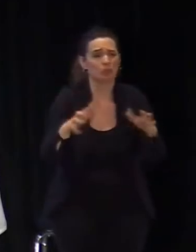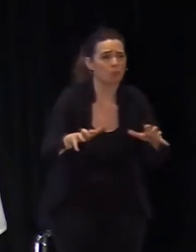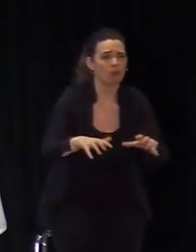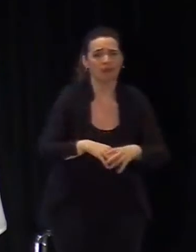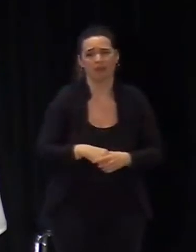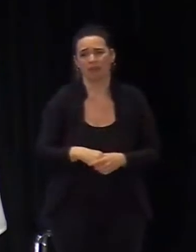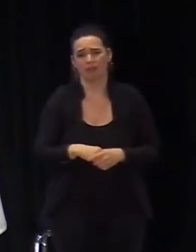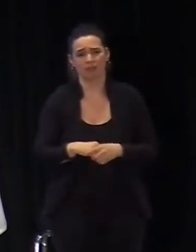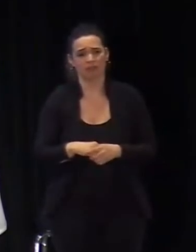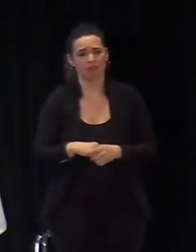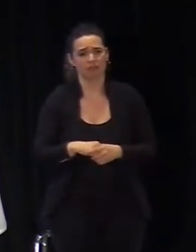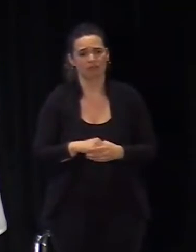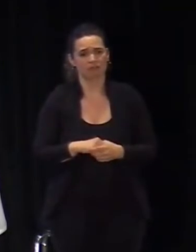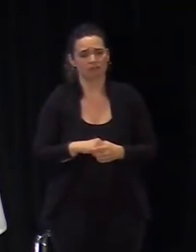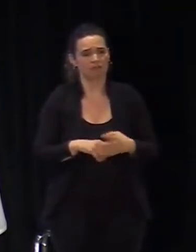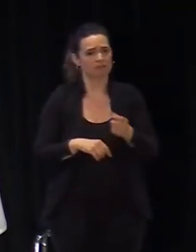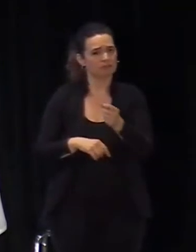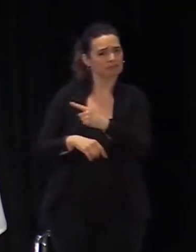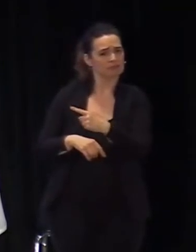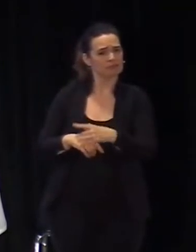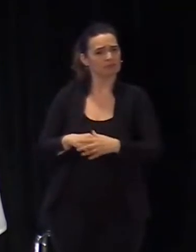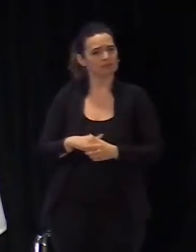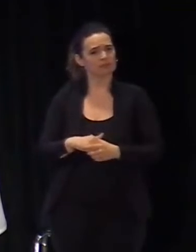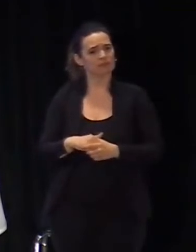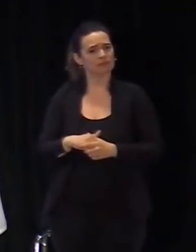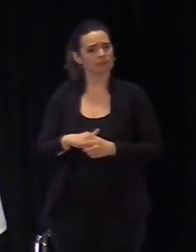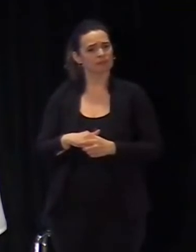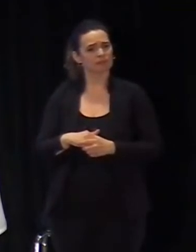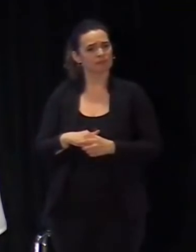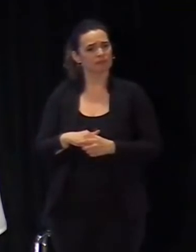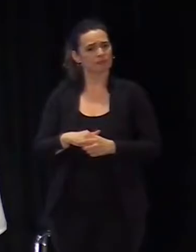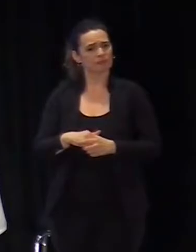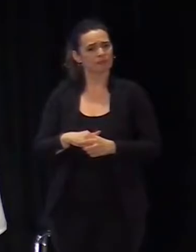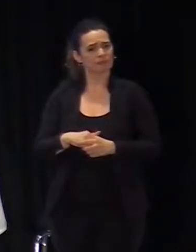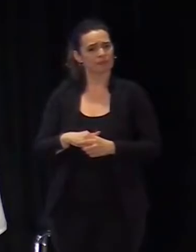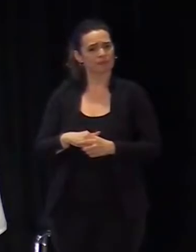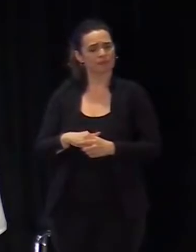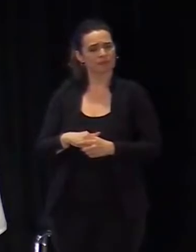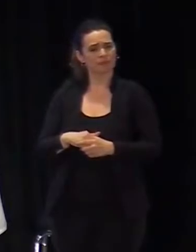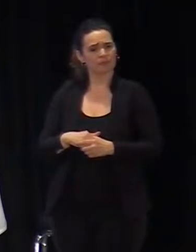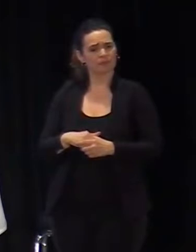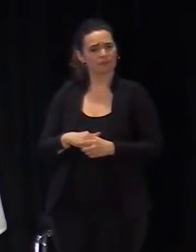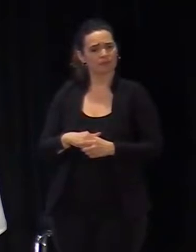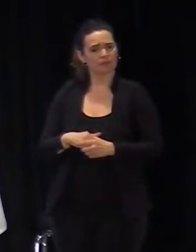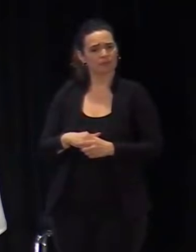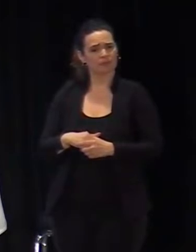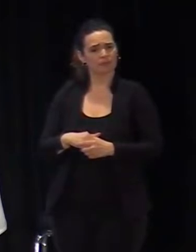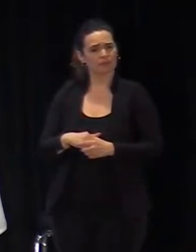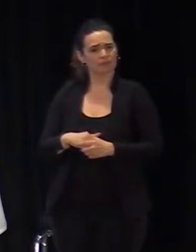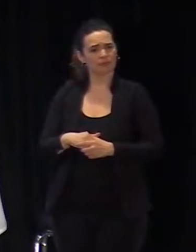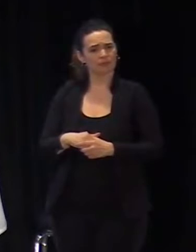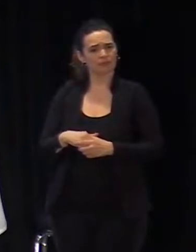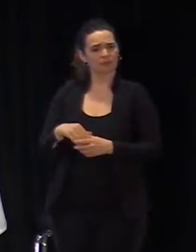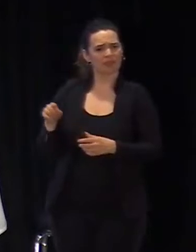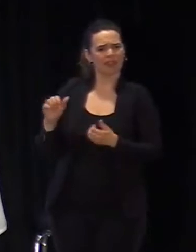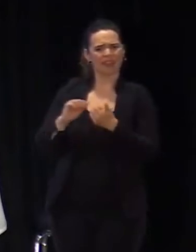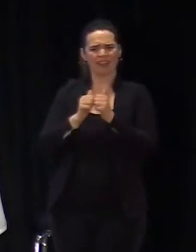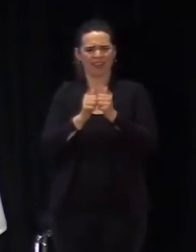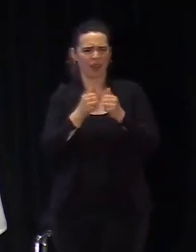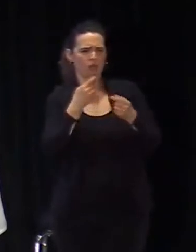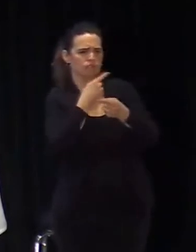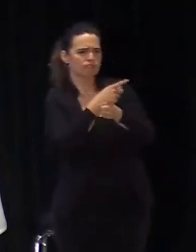How soon before it was announced to the public were you guys aware that this eligibility was opening up? We've been talking about it for the last